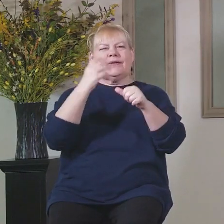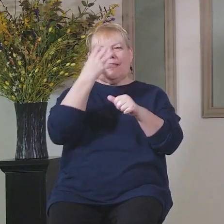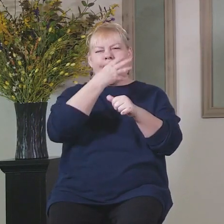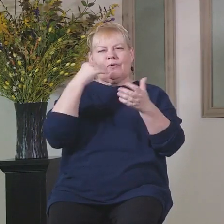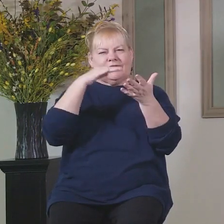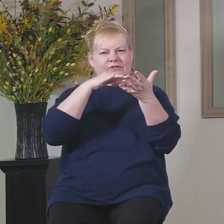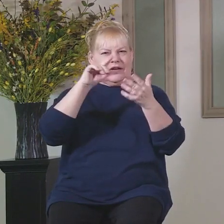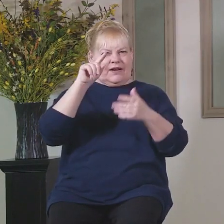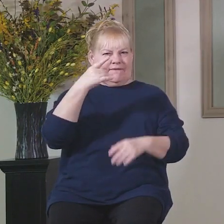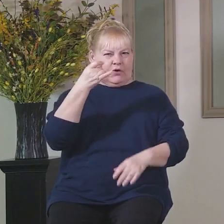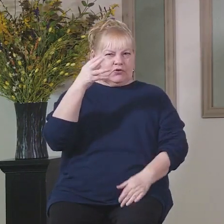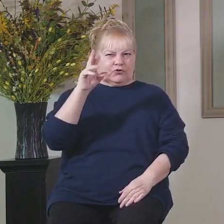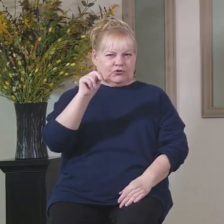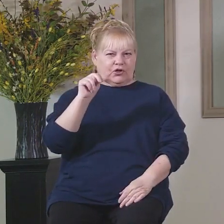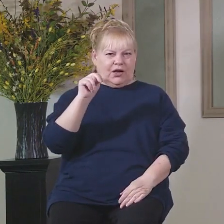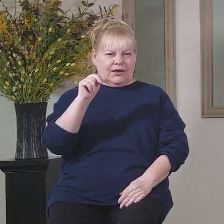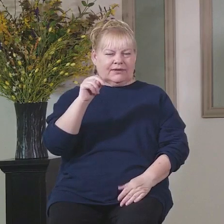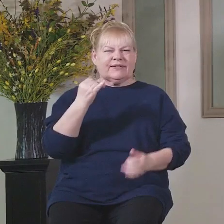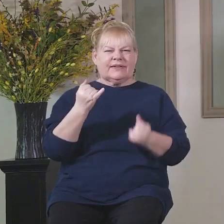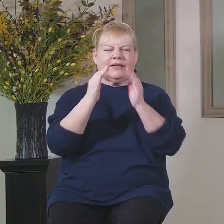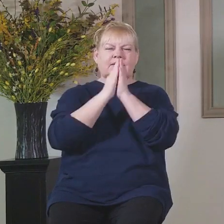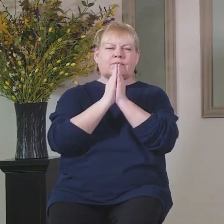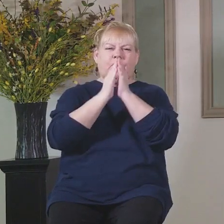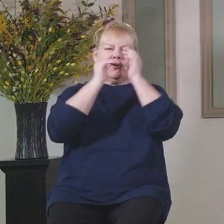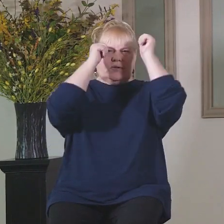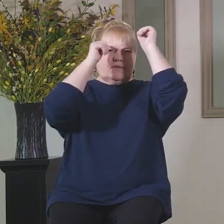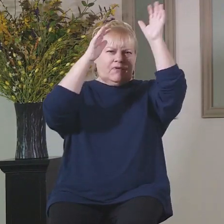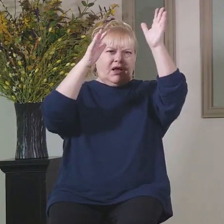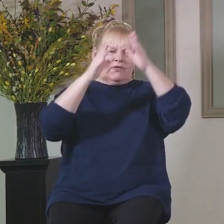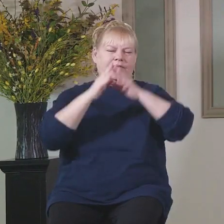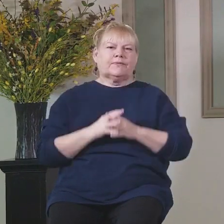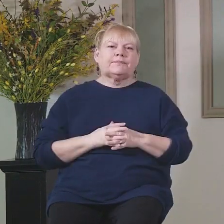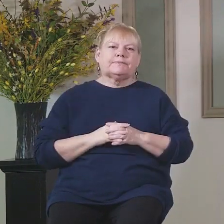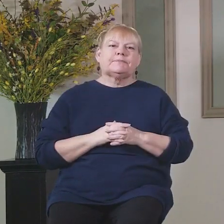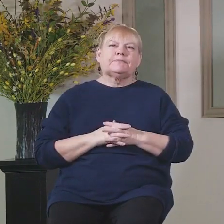John. So with that, let's go to the Father in prayer.